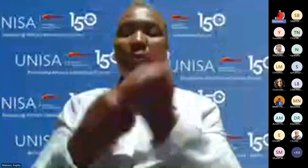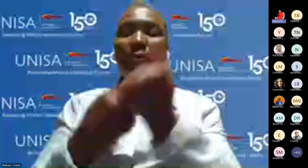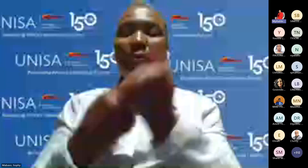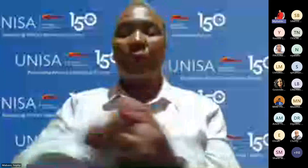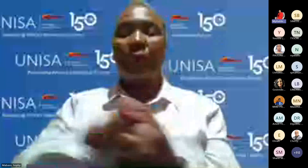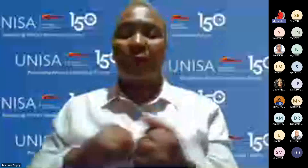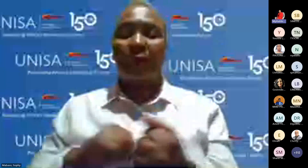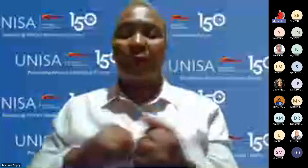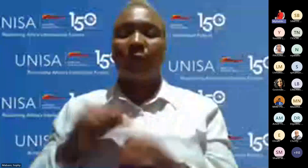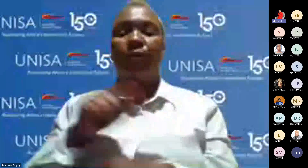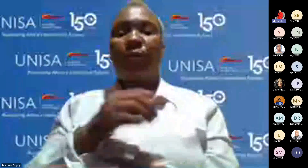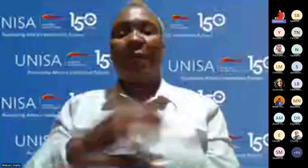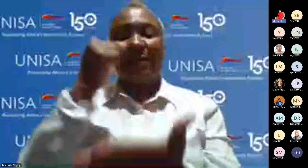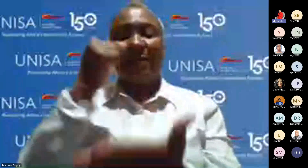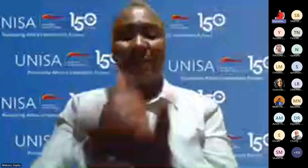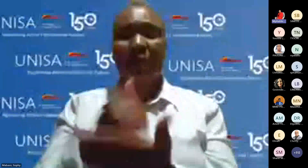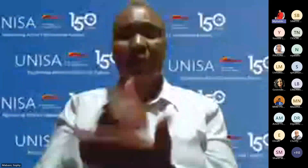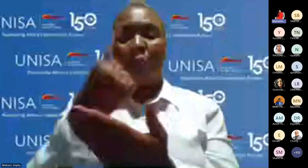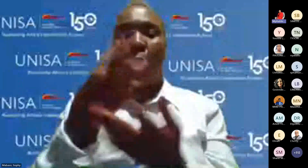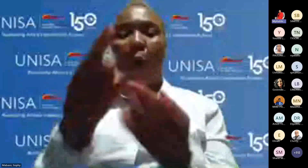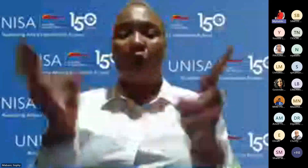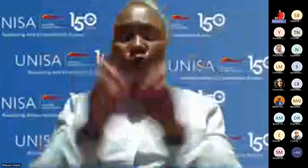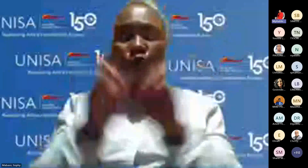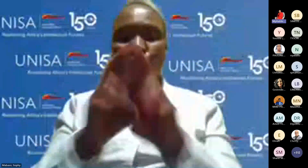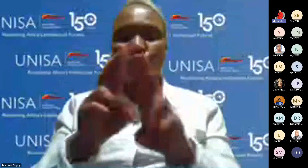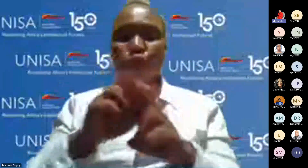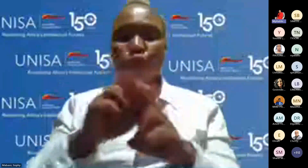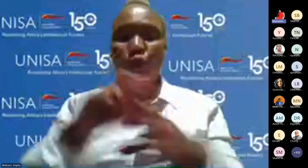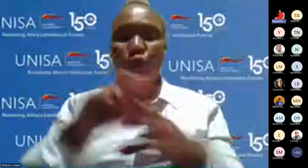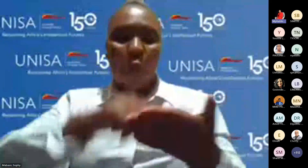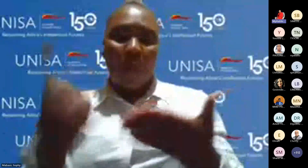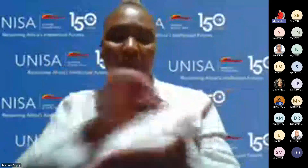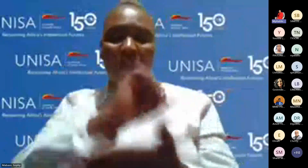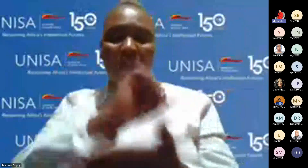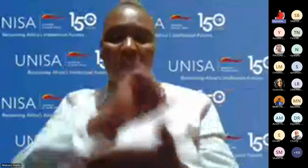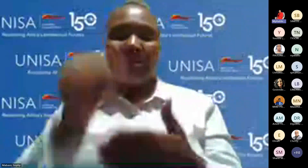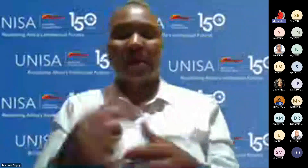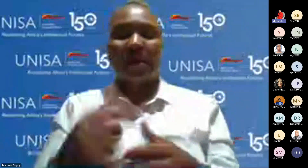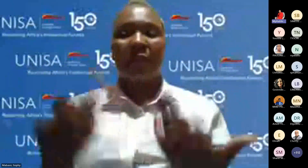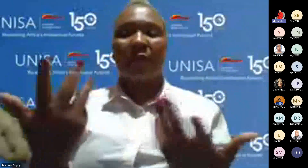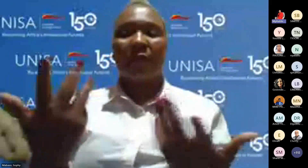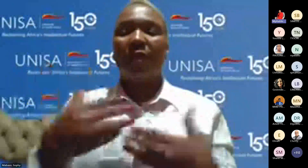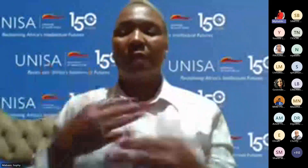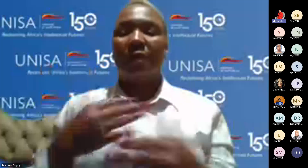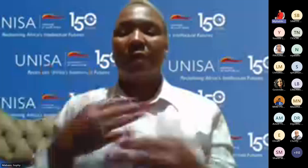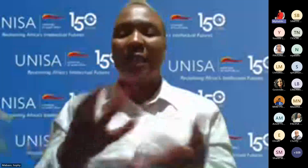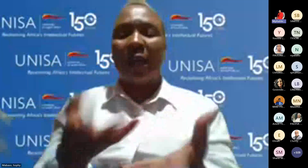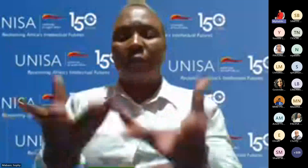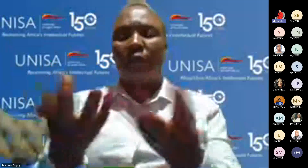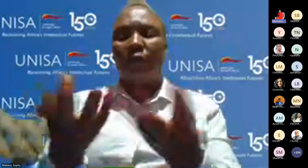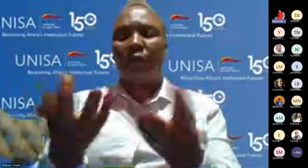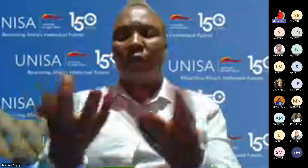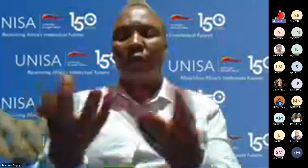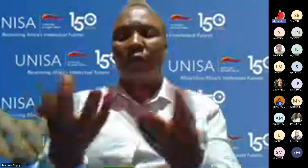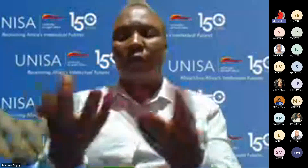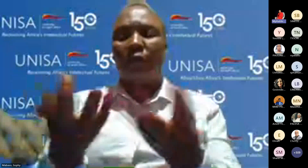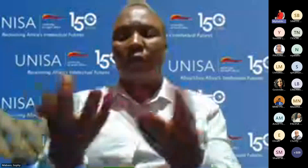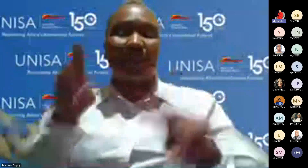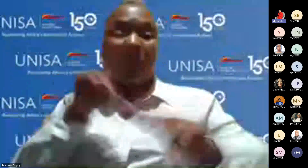They sit in one room, they open their laptops, they receive emails from you guys. So check that